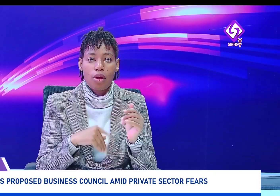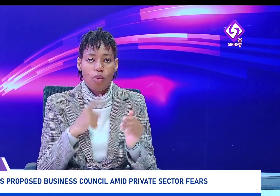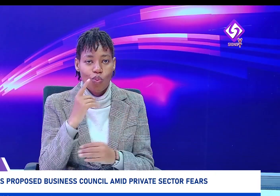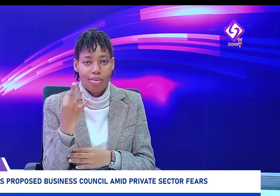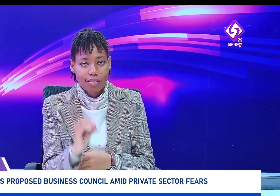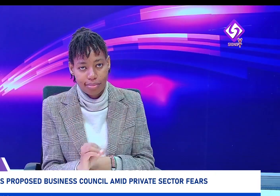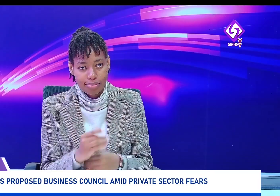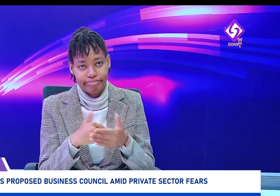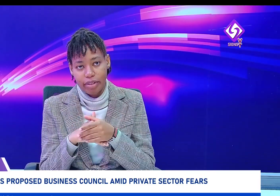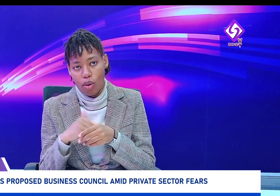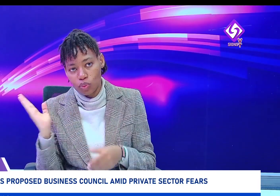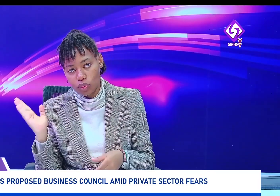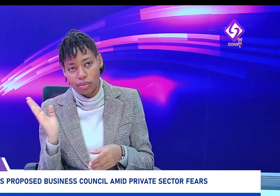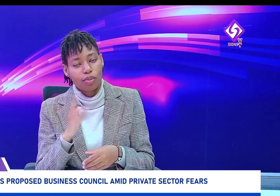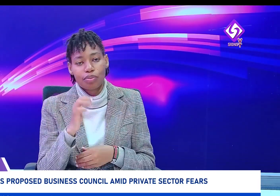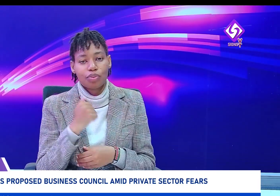130 existing business lobby groups.